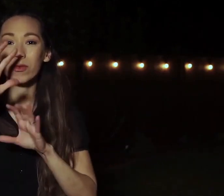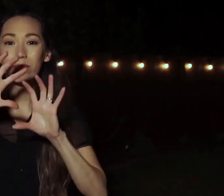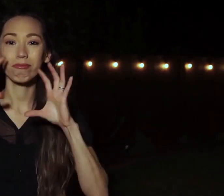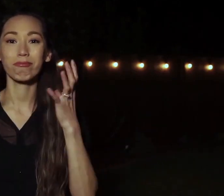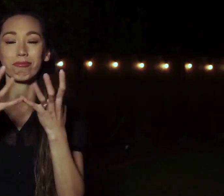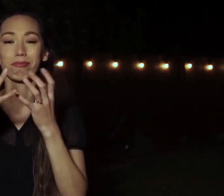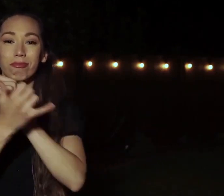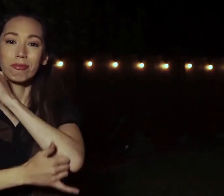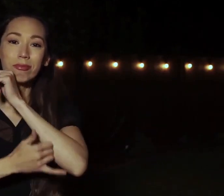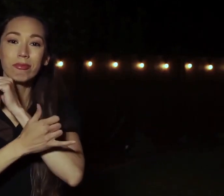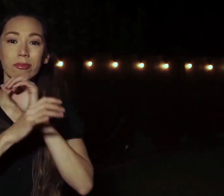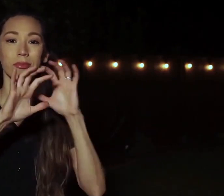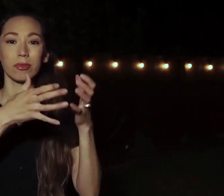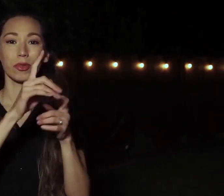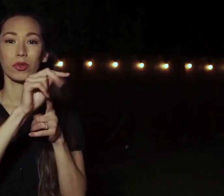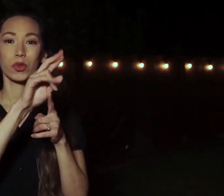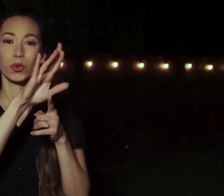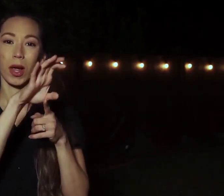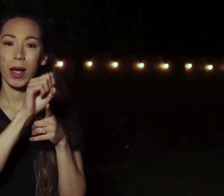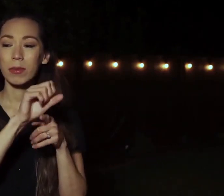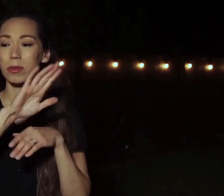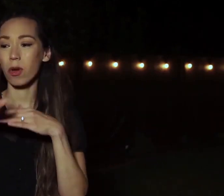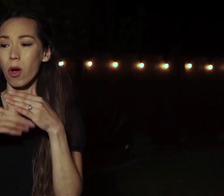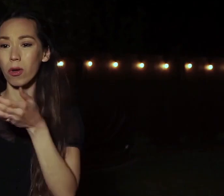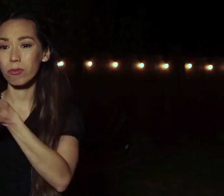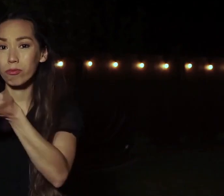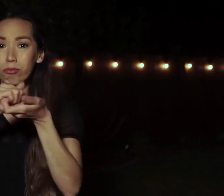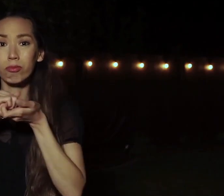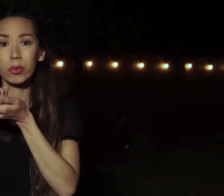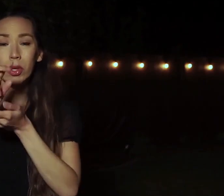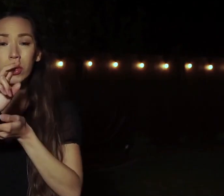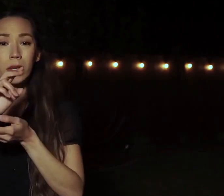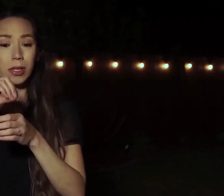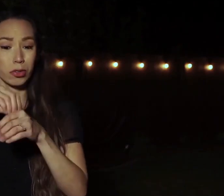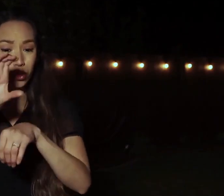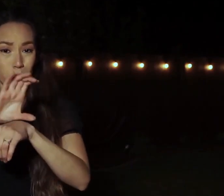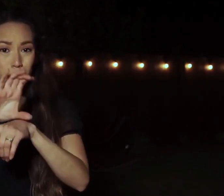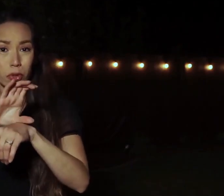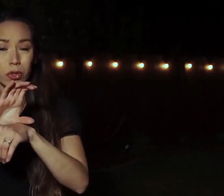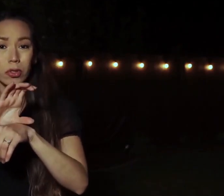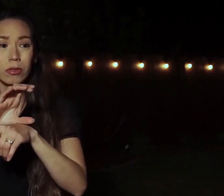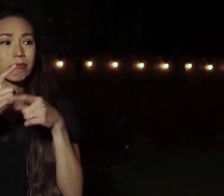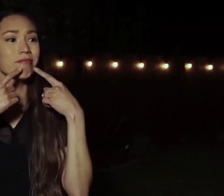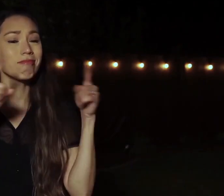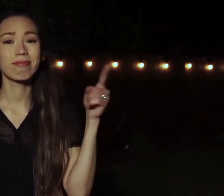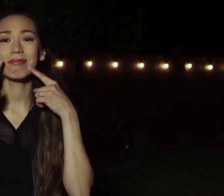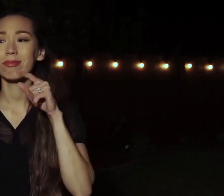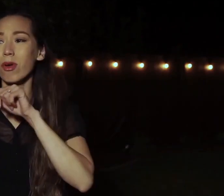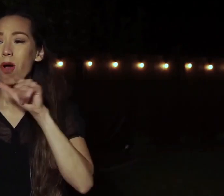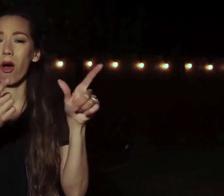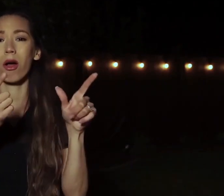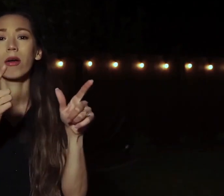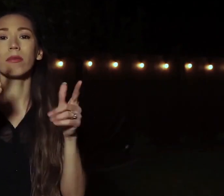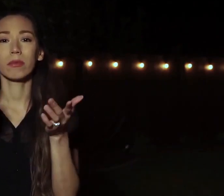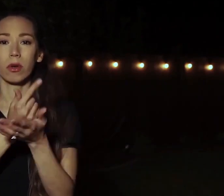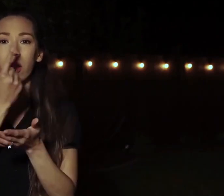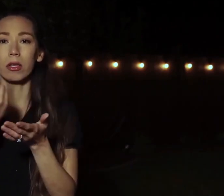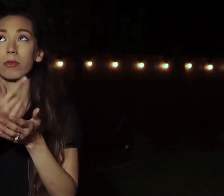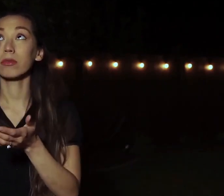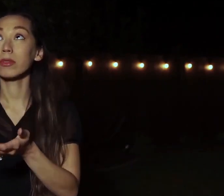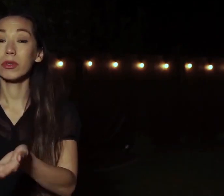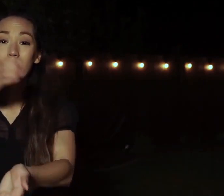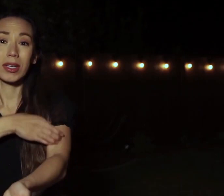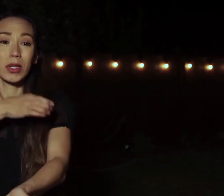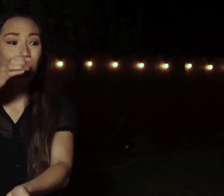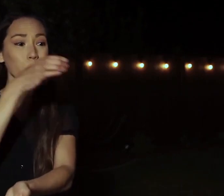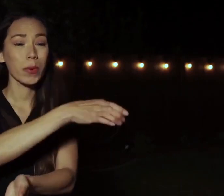tribes, in unity with others in the church who tell all people about the gospel, equipping